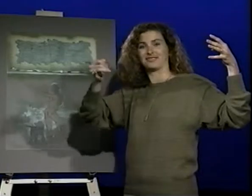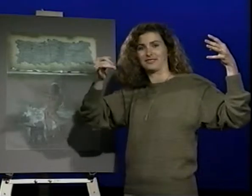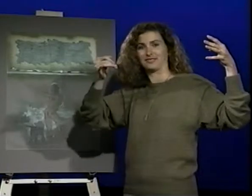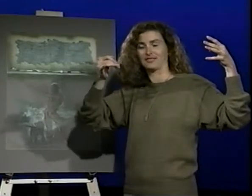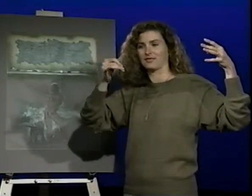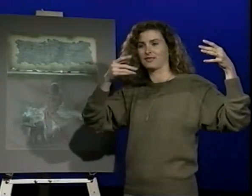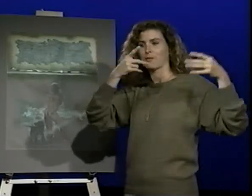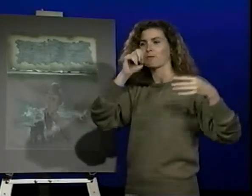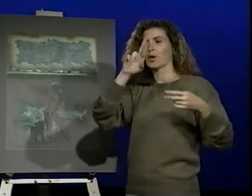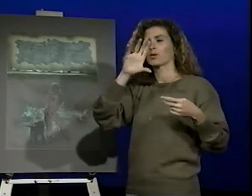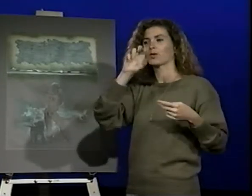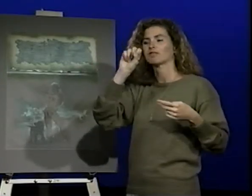page.